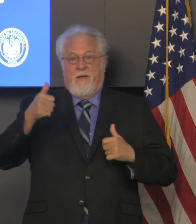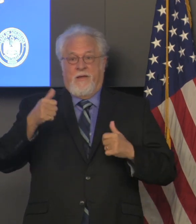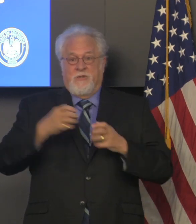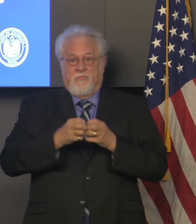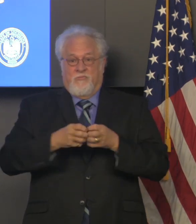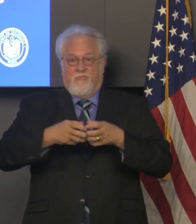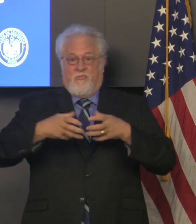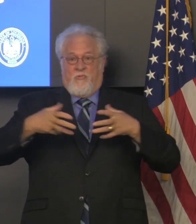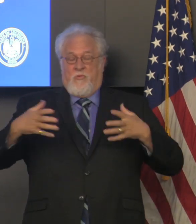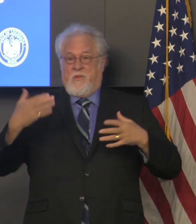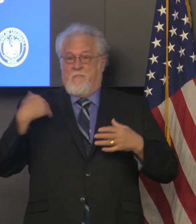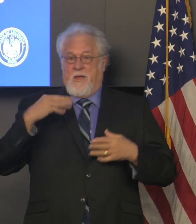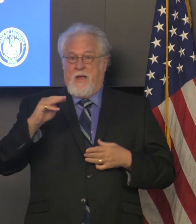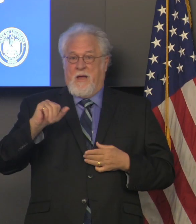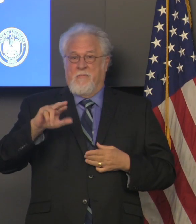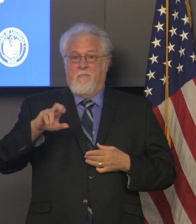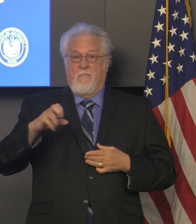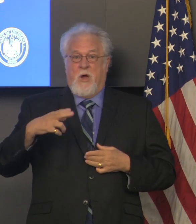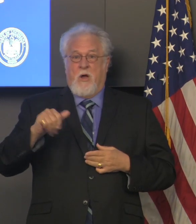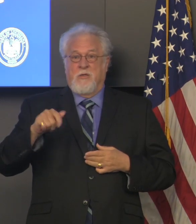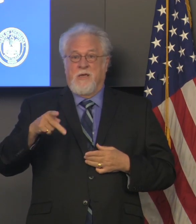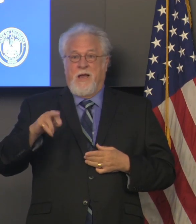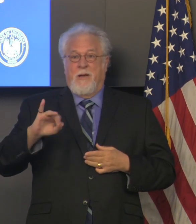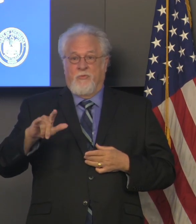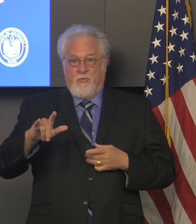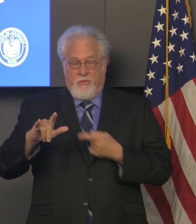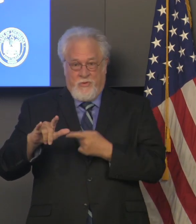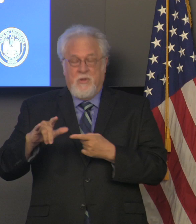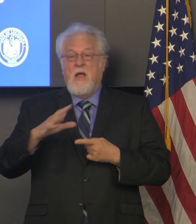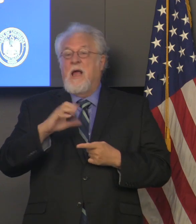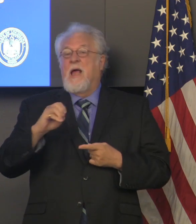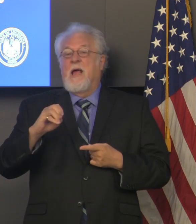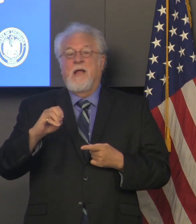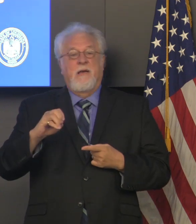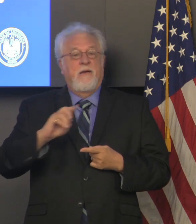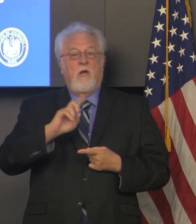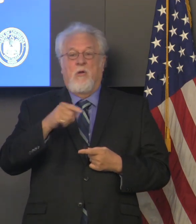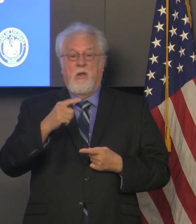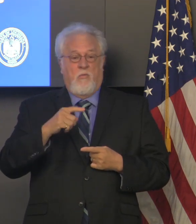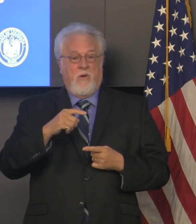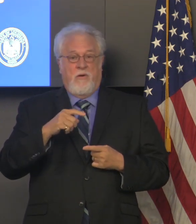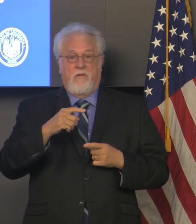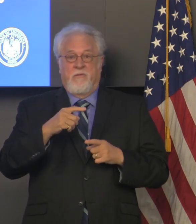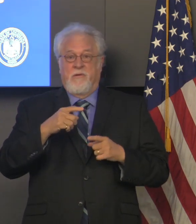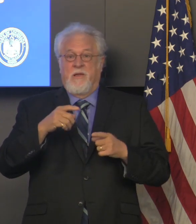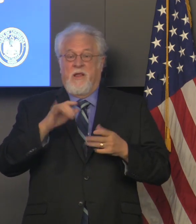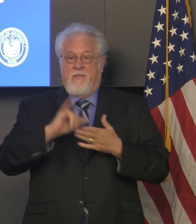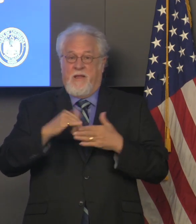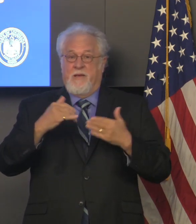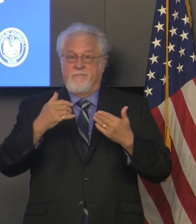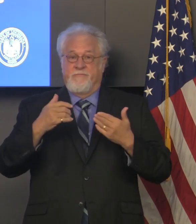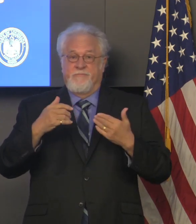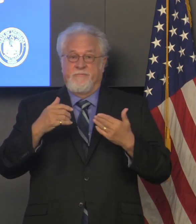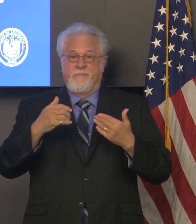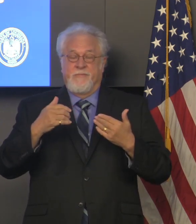the country back in the March-April time period, and we're really the only one of those states that had a